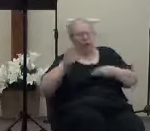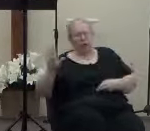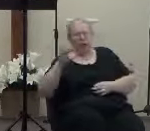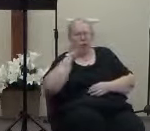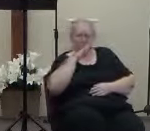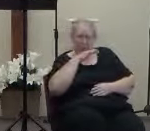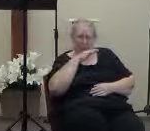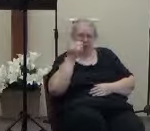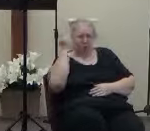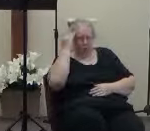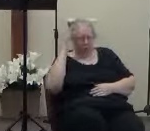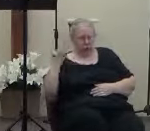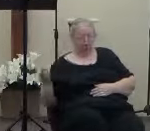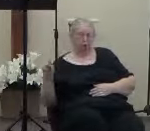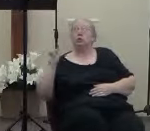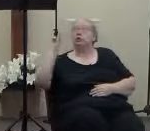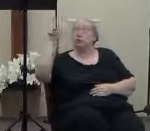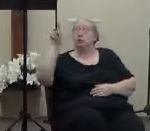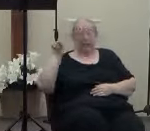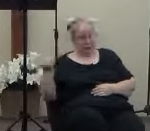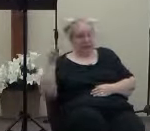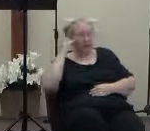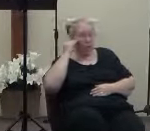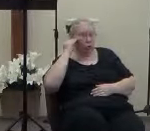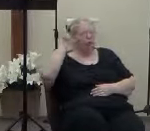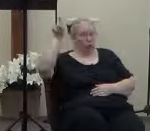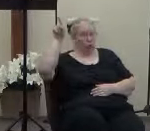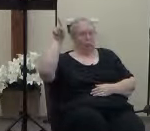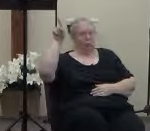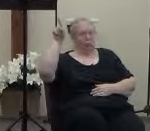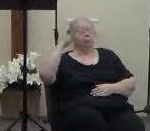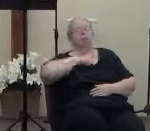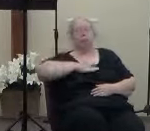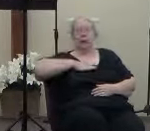mama knows you. She knows you. Please, Lord, honor me."